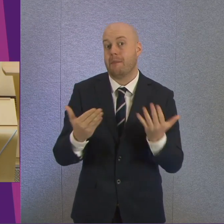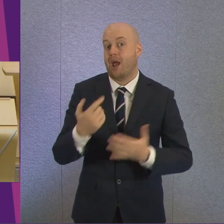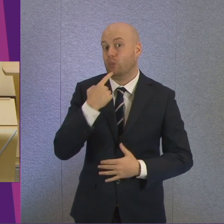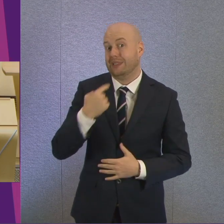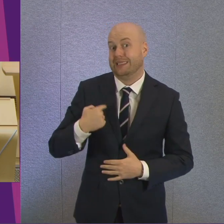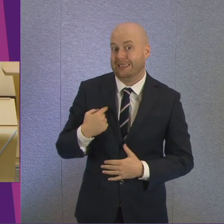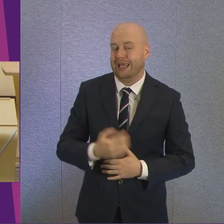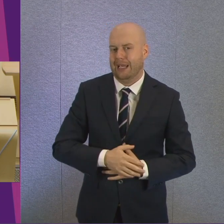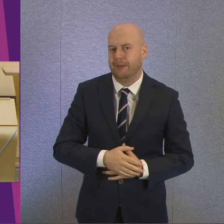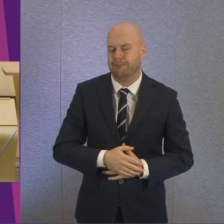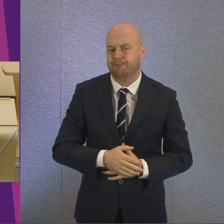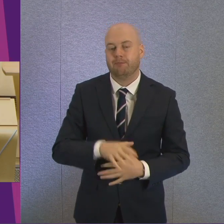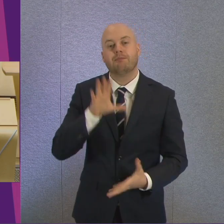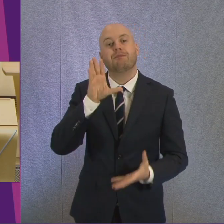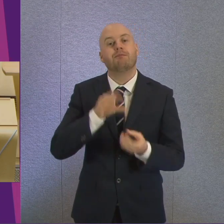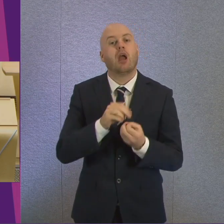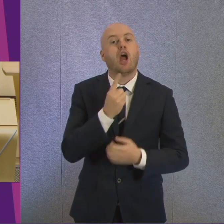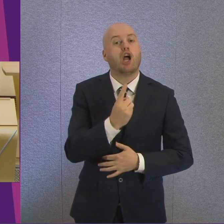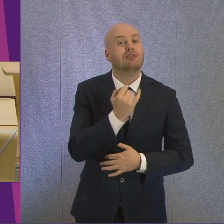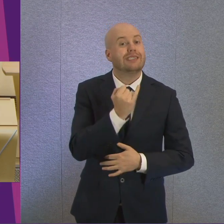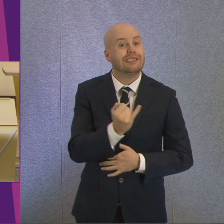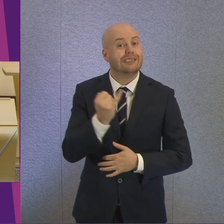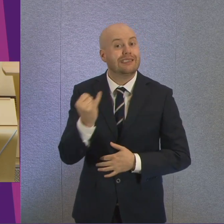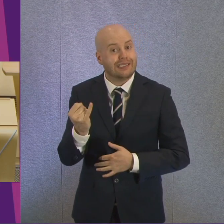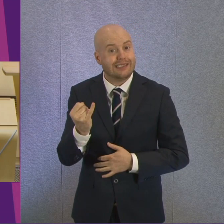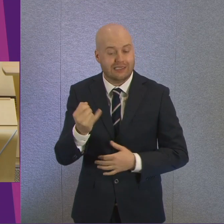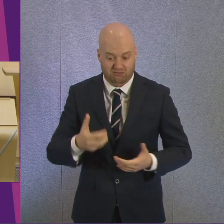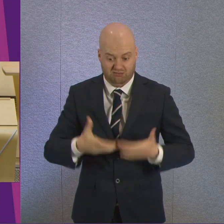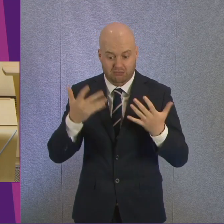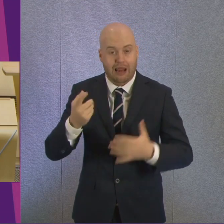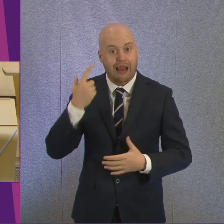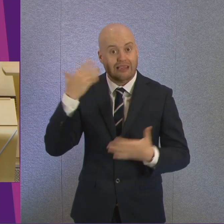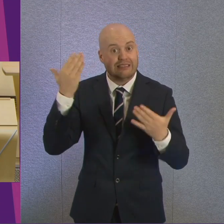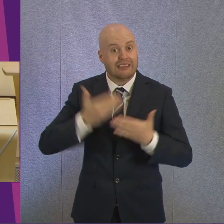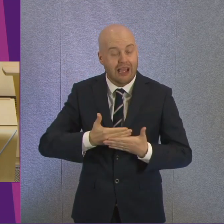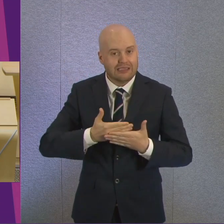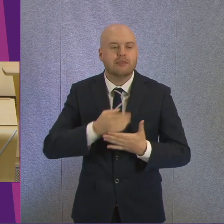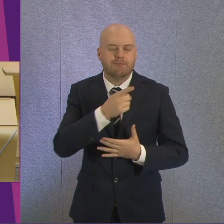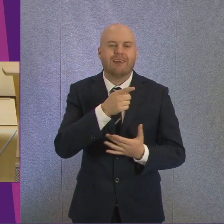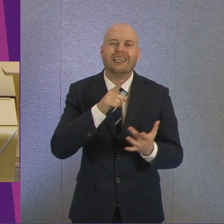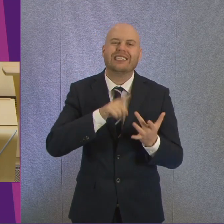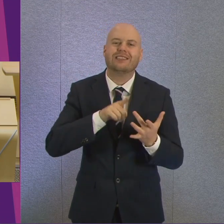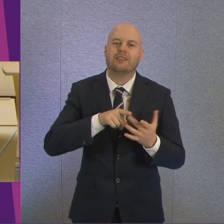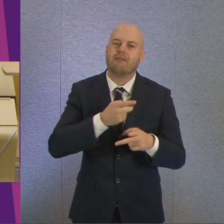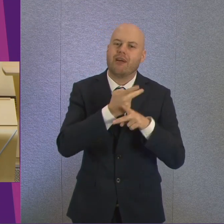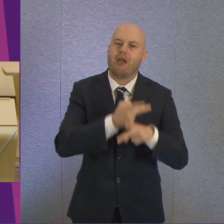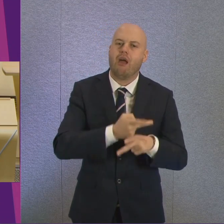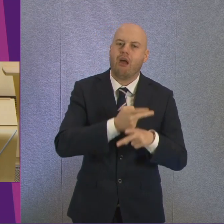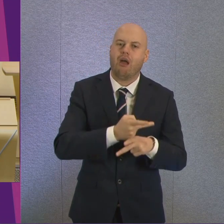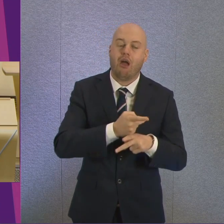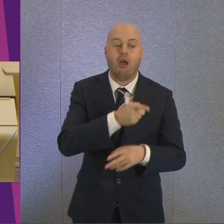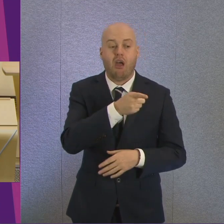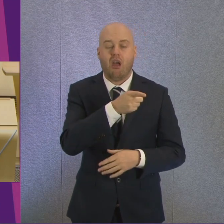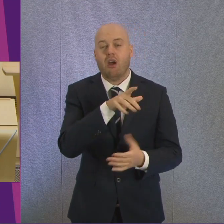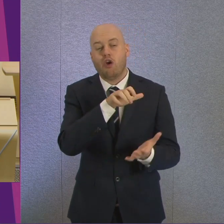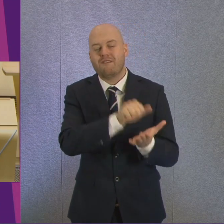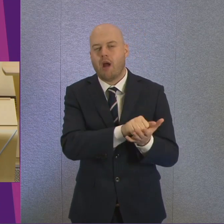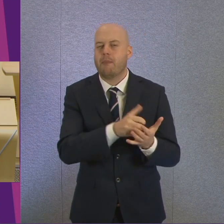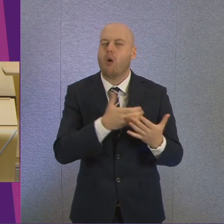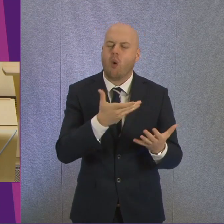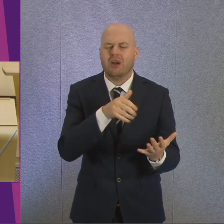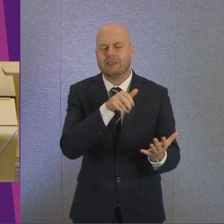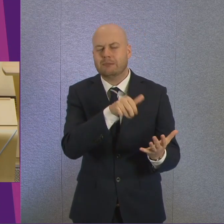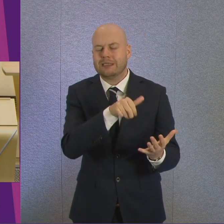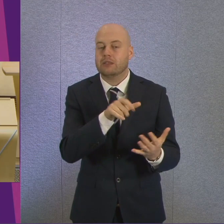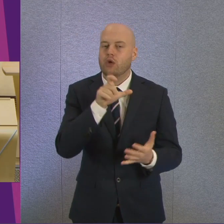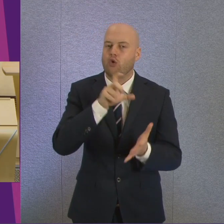of 166 people last night were in intensive care with confirmed or suspected COVID-19,